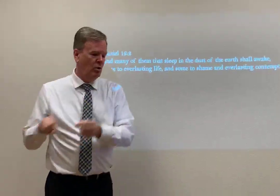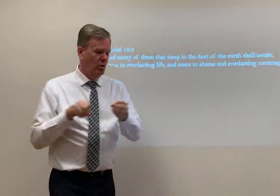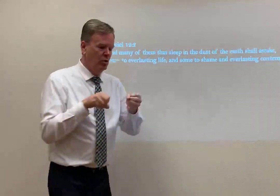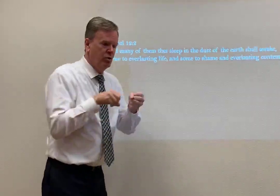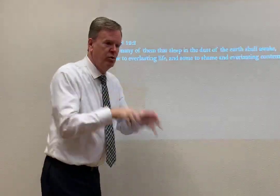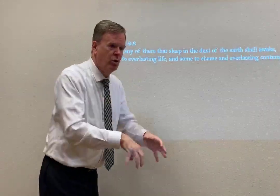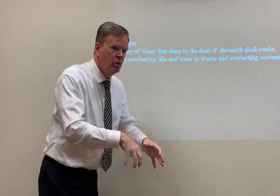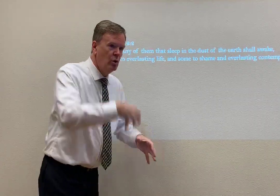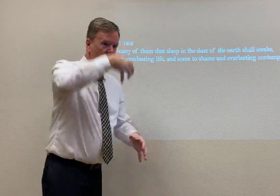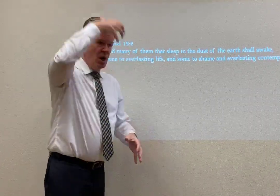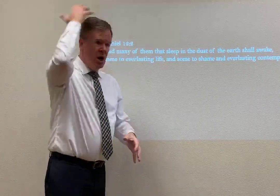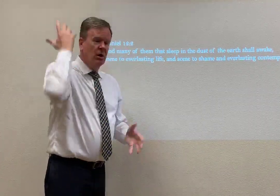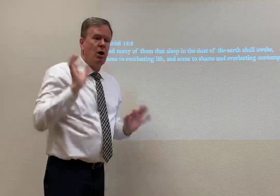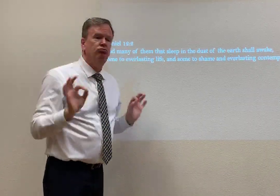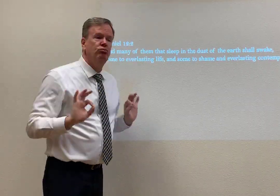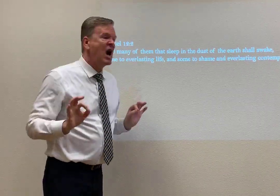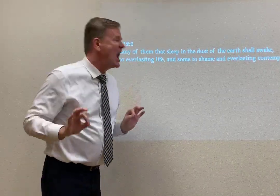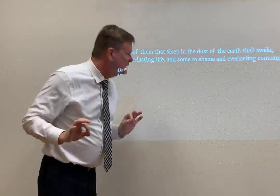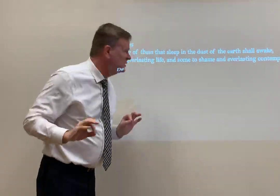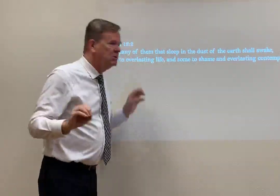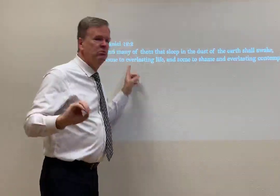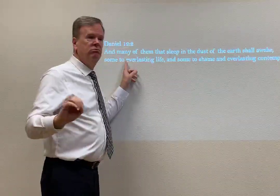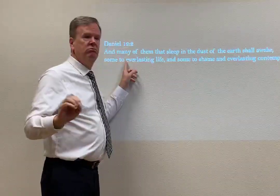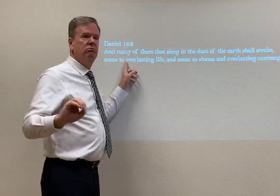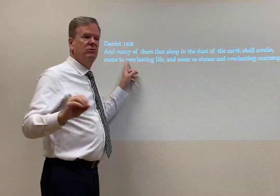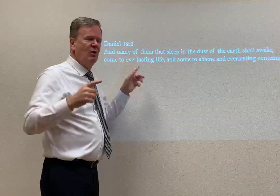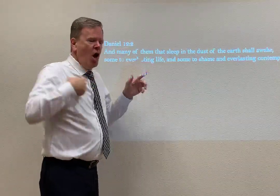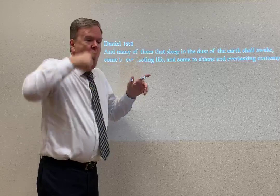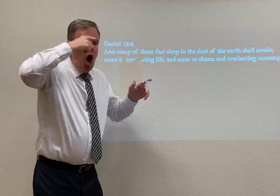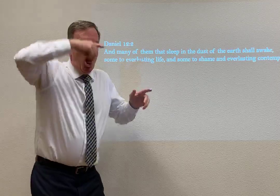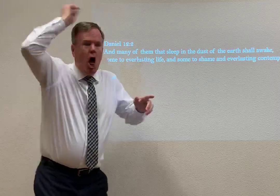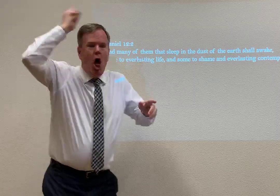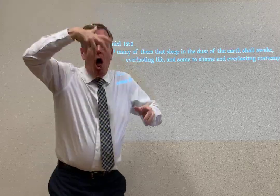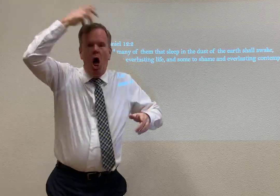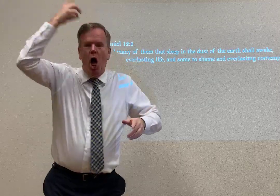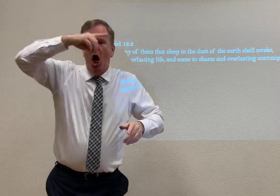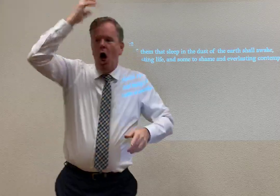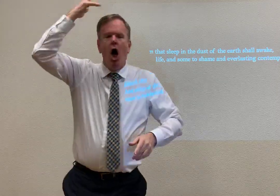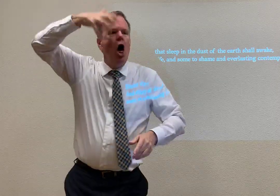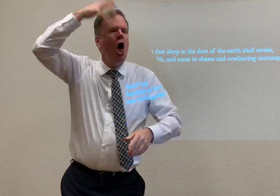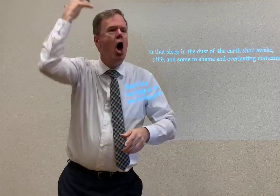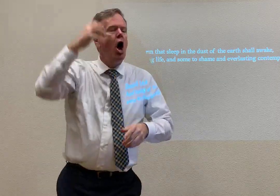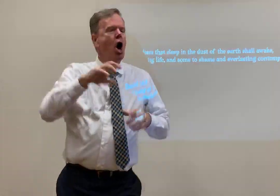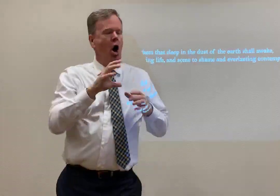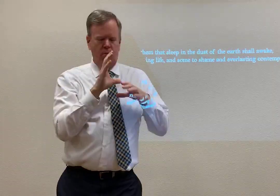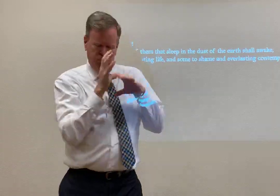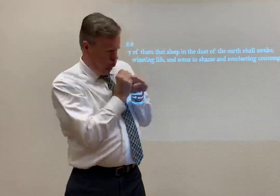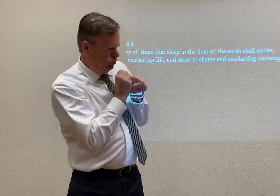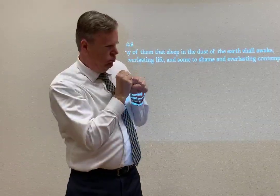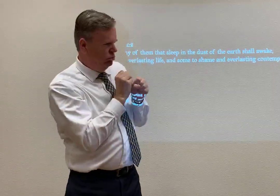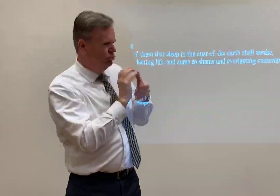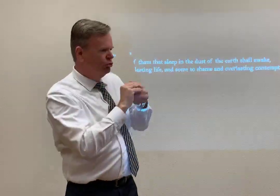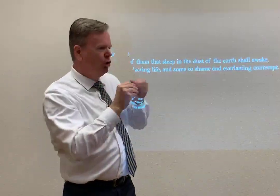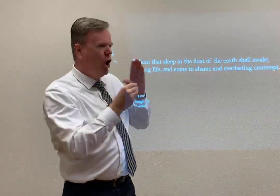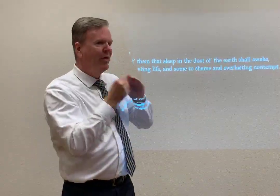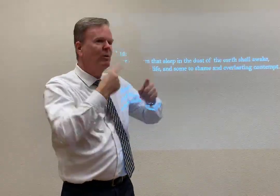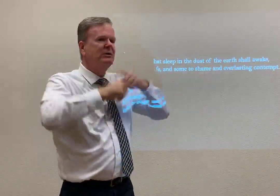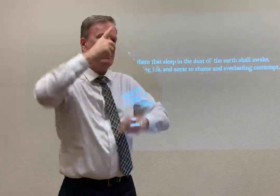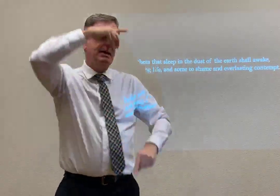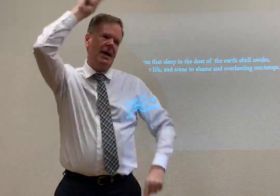there, and we can get to it, but the lions could have easily eaten him, but they didn't. So oftentimes people sign Daniel as far as